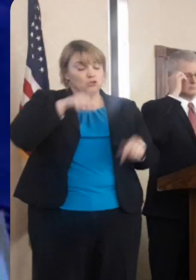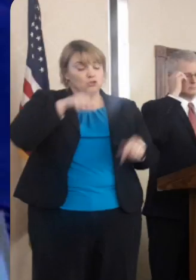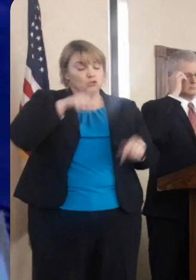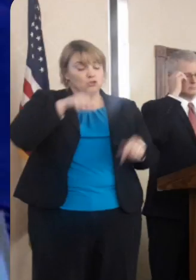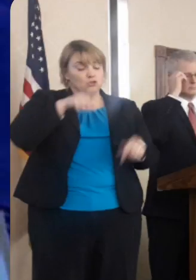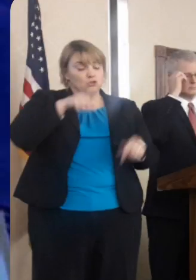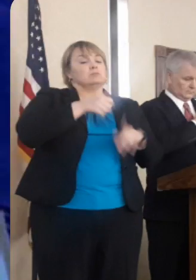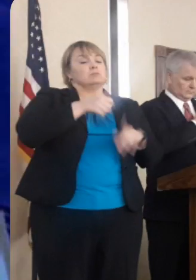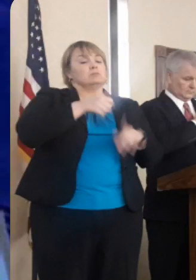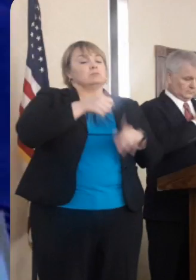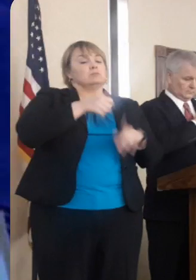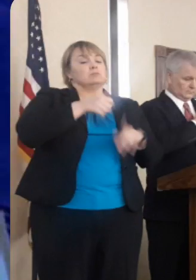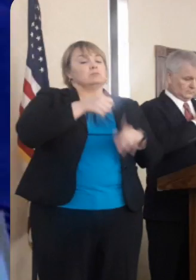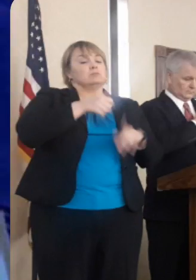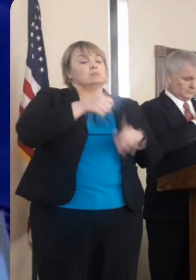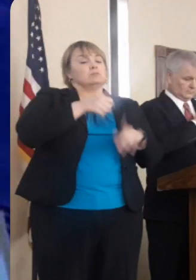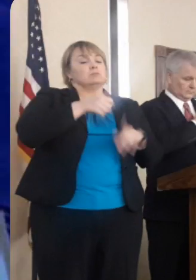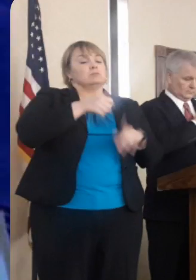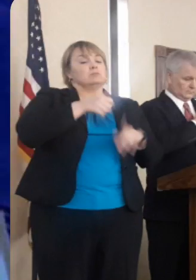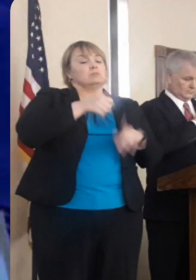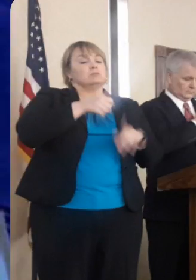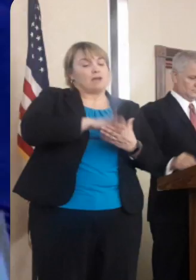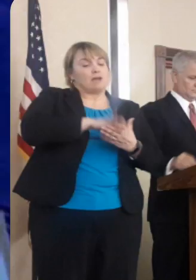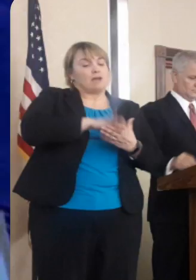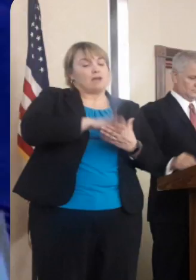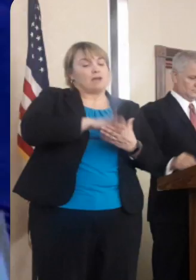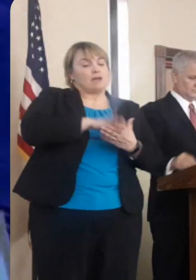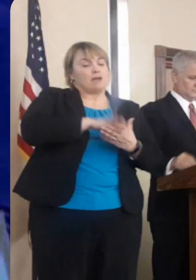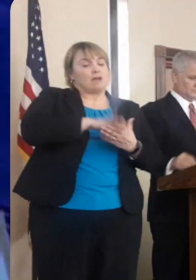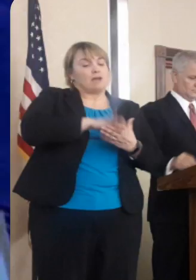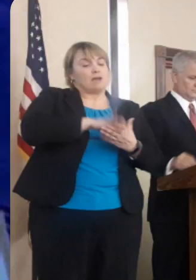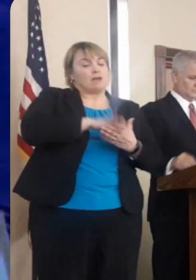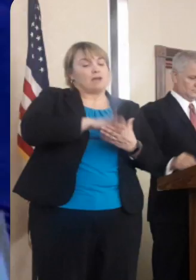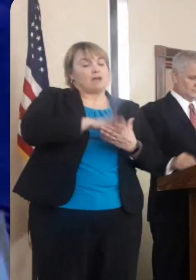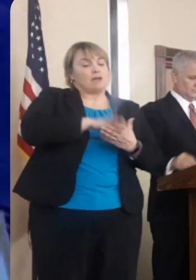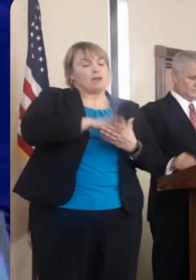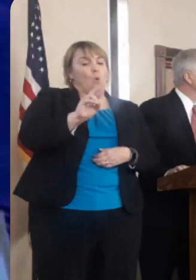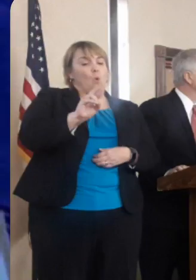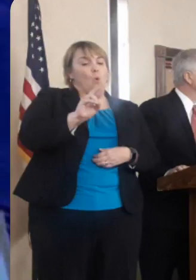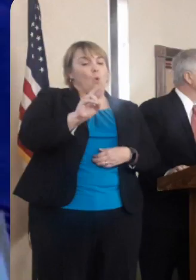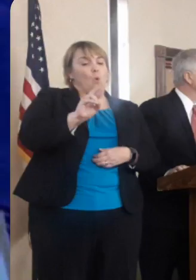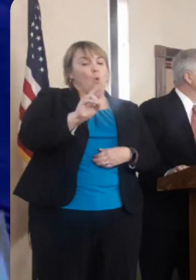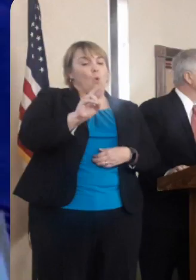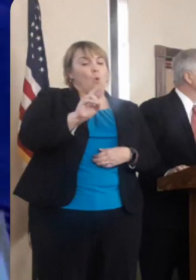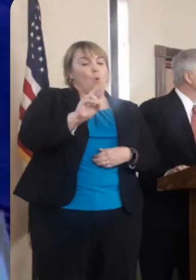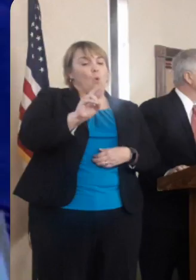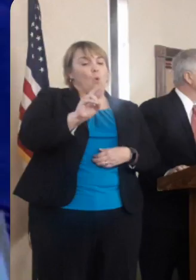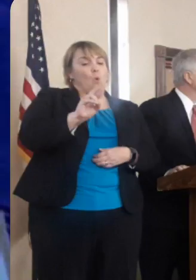sibling, or parent. I agree with the singular, but I would suggest deleting